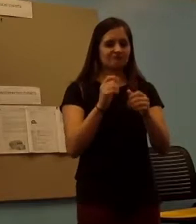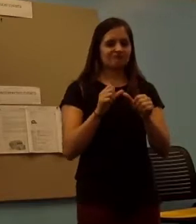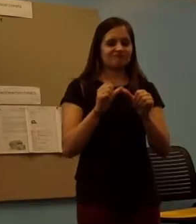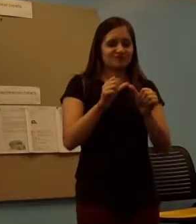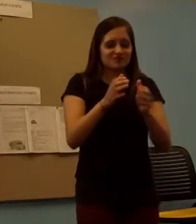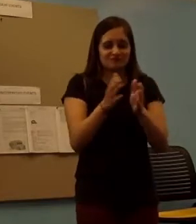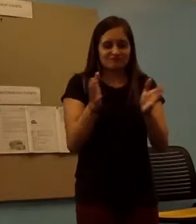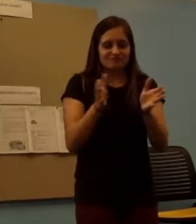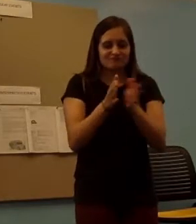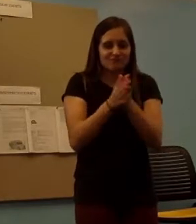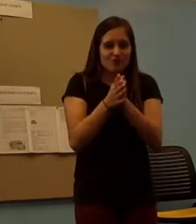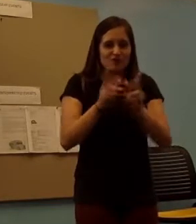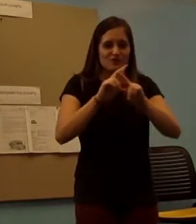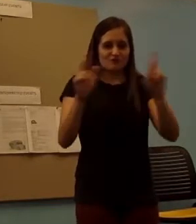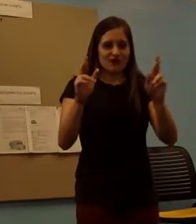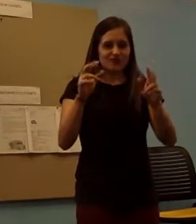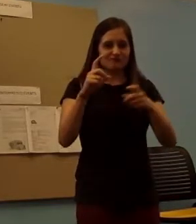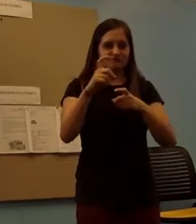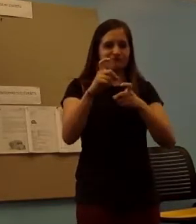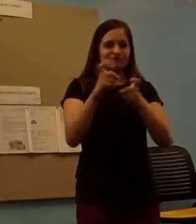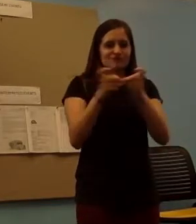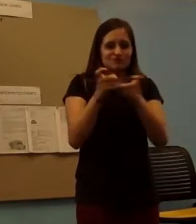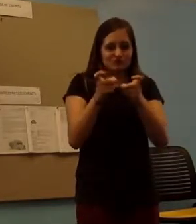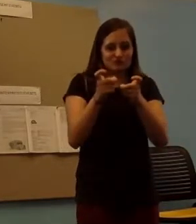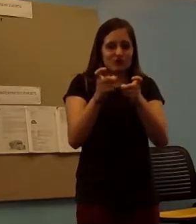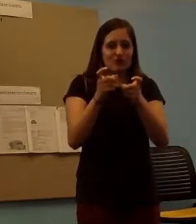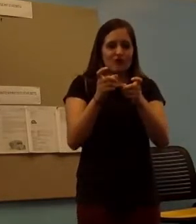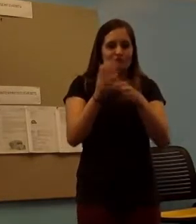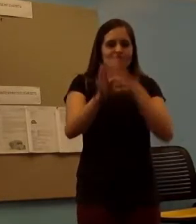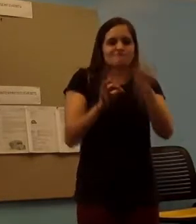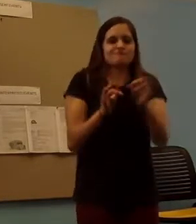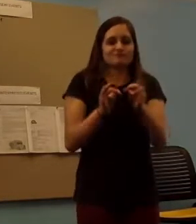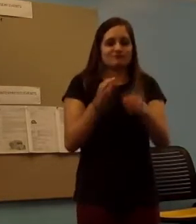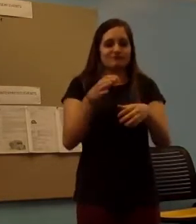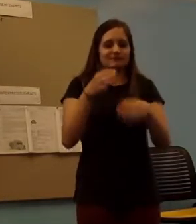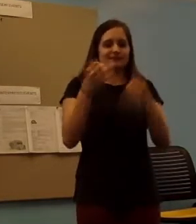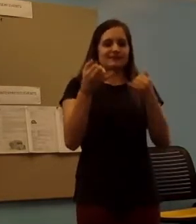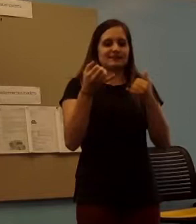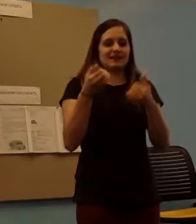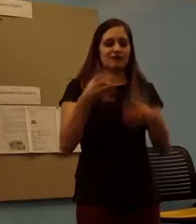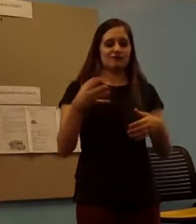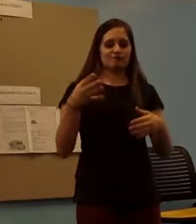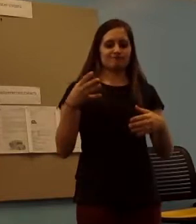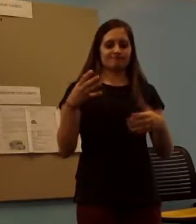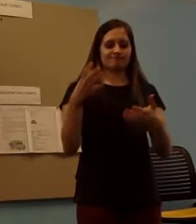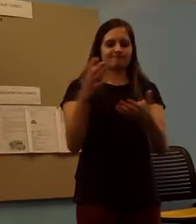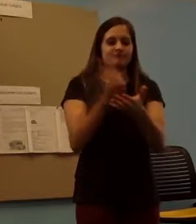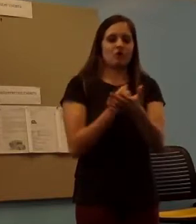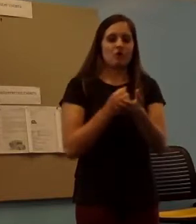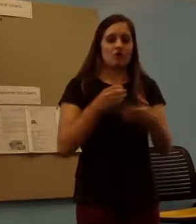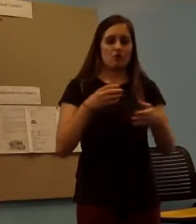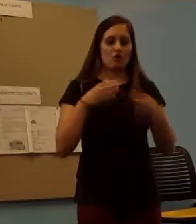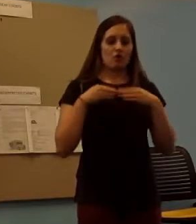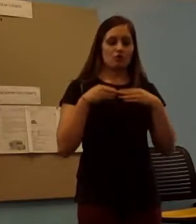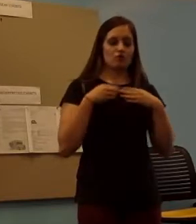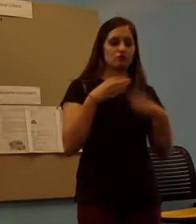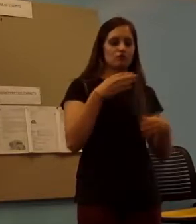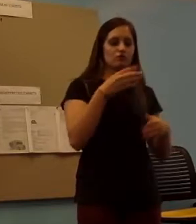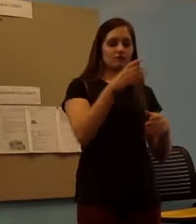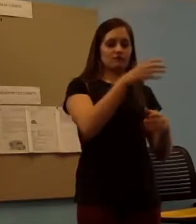out ways that they could overthrow the farm. They never expected it to actually occur in their lifetime. They expected it to